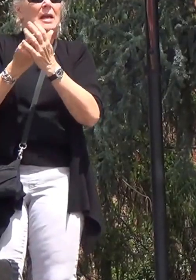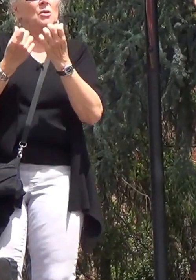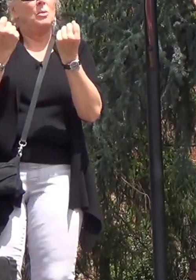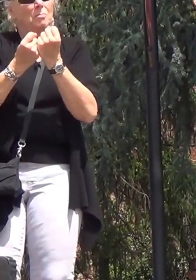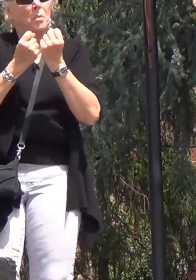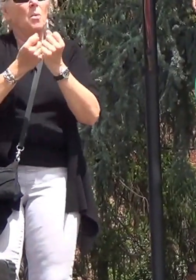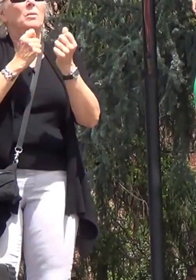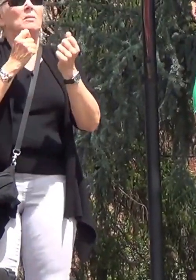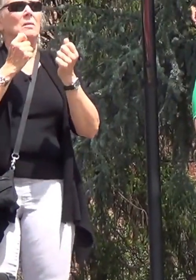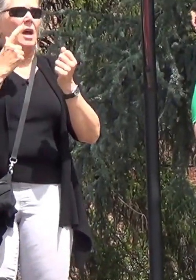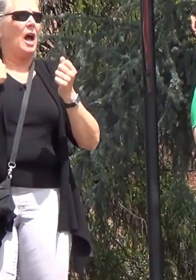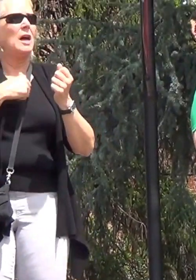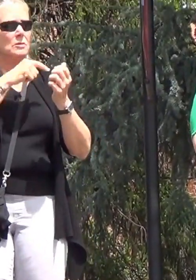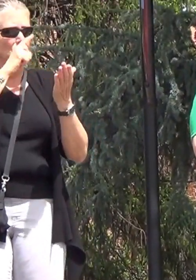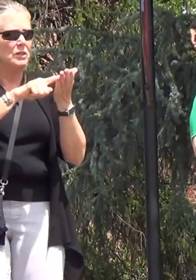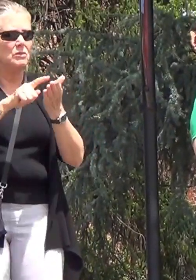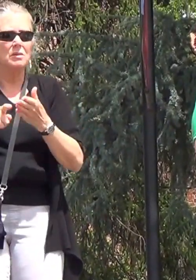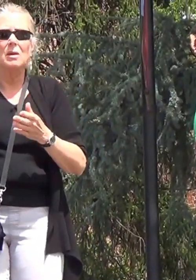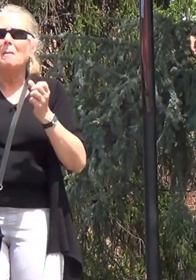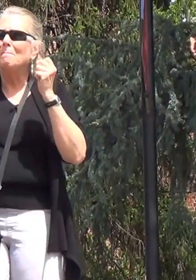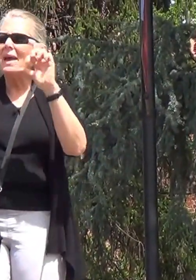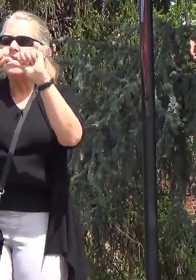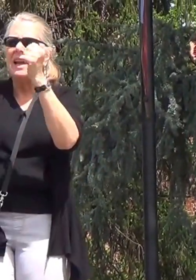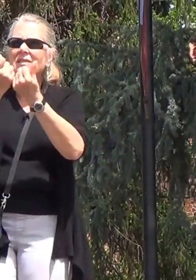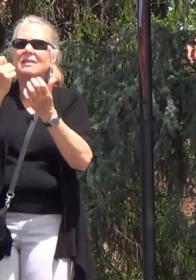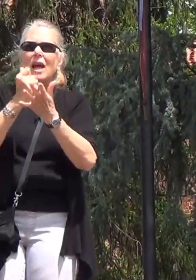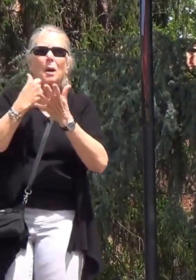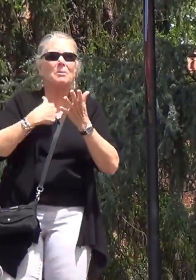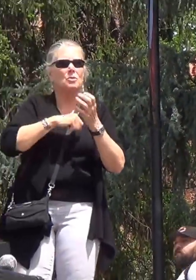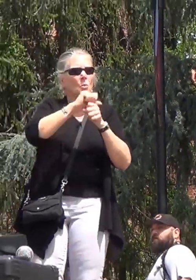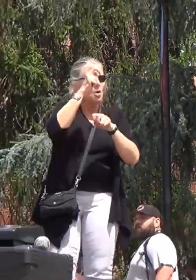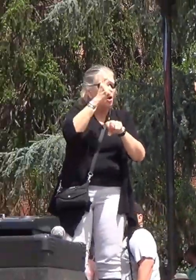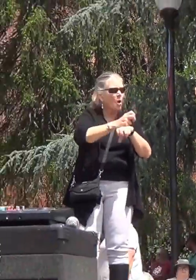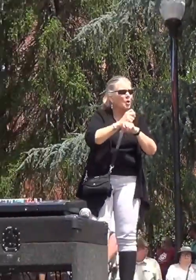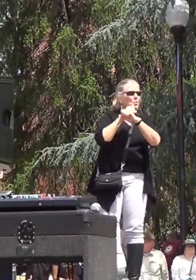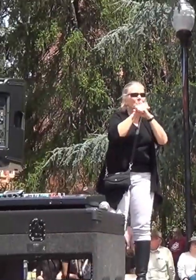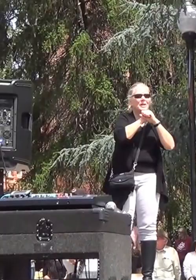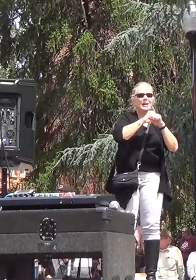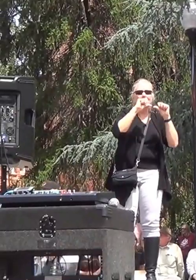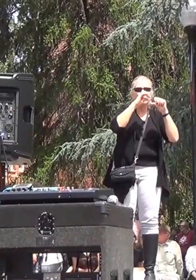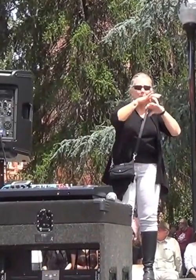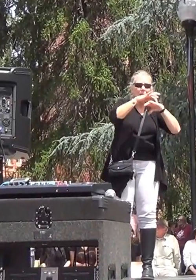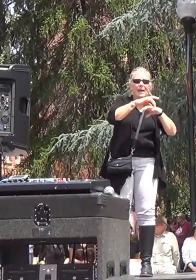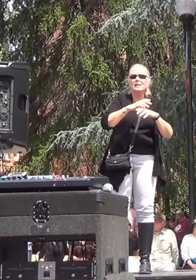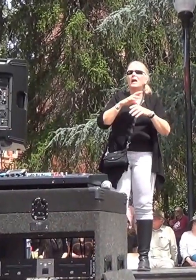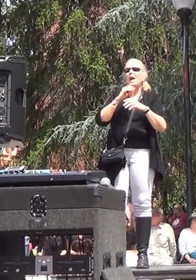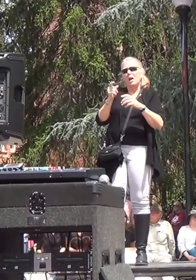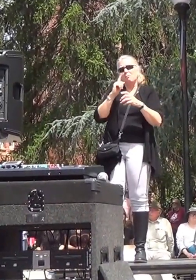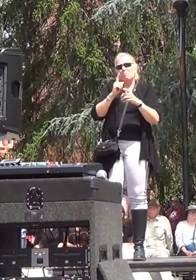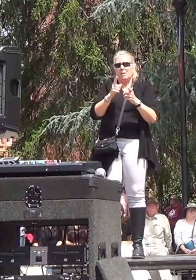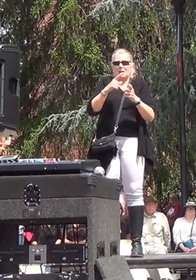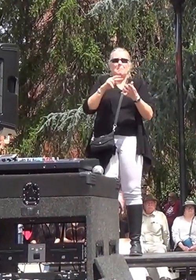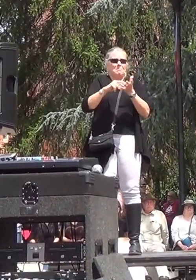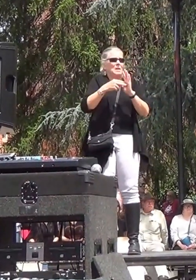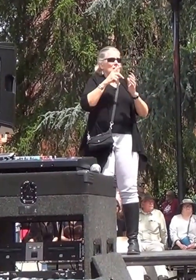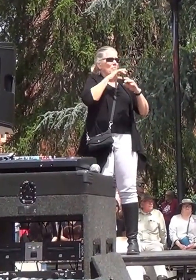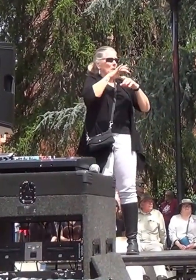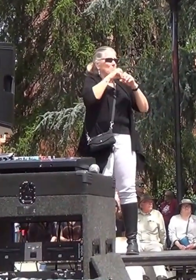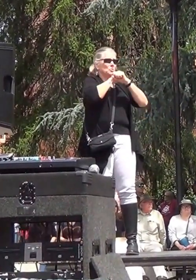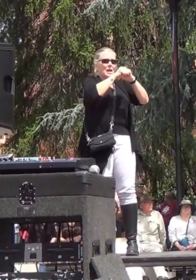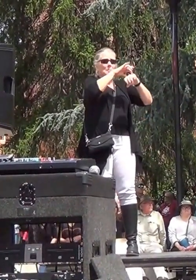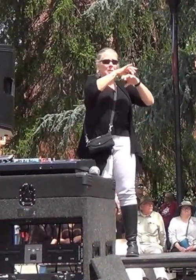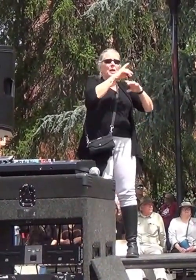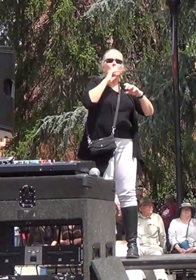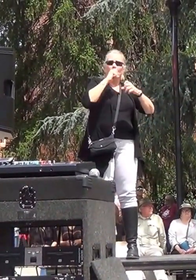so hard to protect our planet and ultimately all of us. Many will try